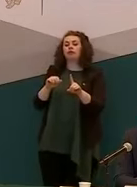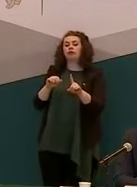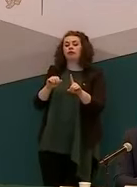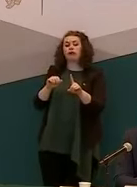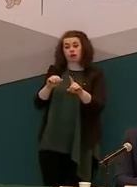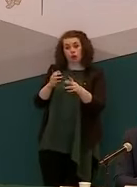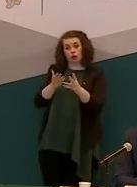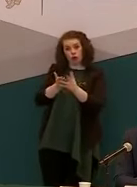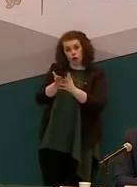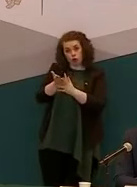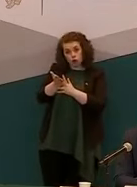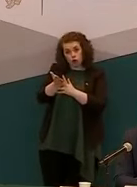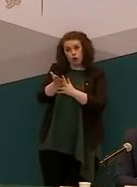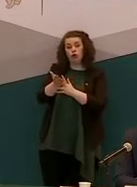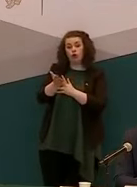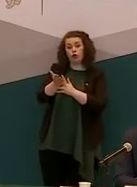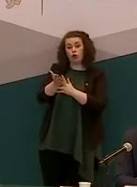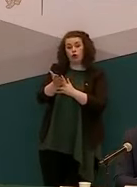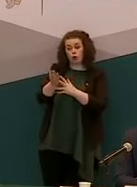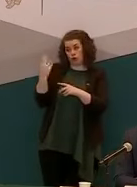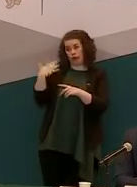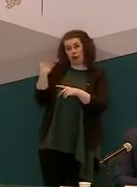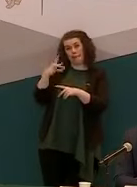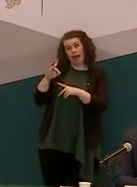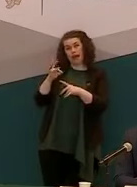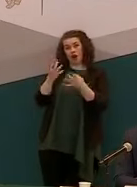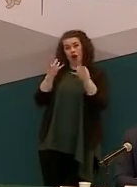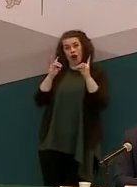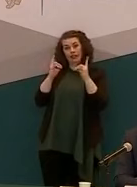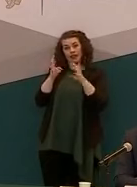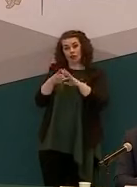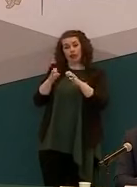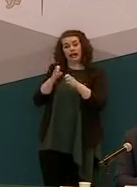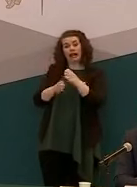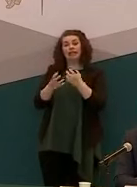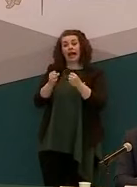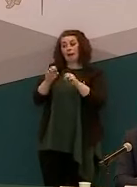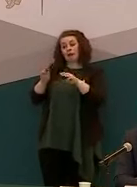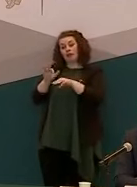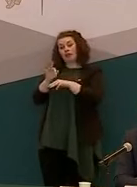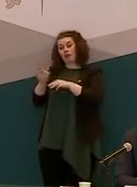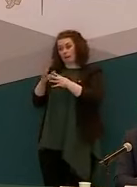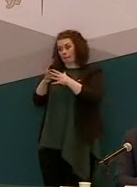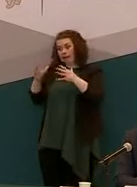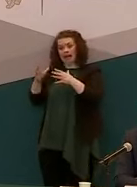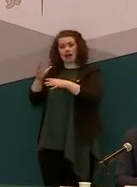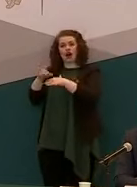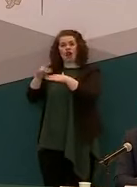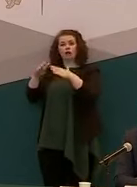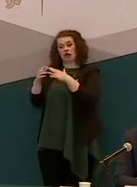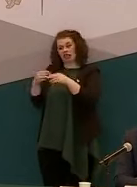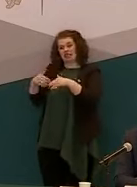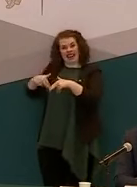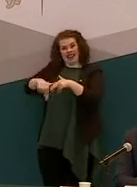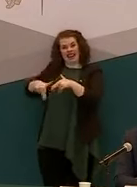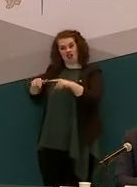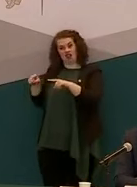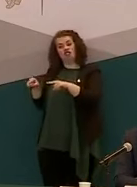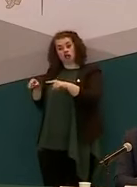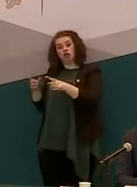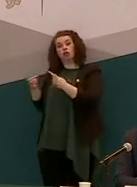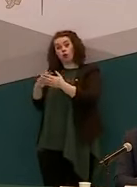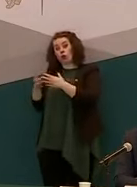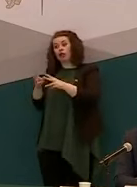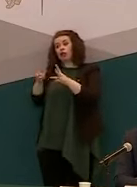over the entire of Easter bank holiday weekend, were there with the team from the acute hospital, who are up the road, working with the mental